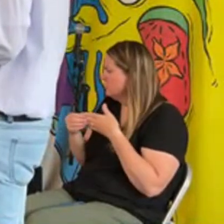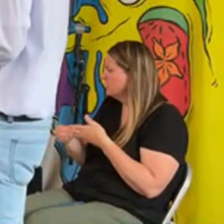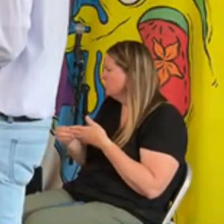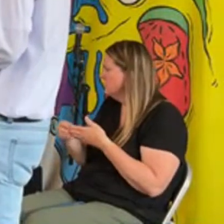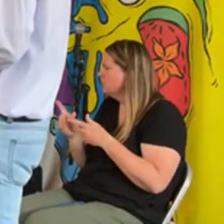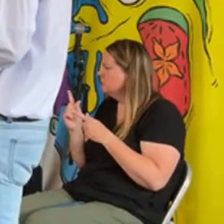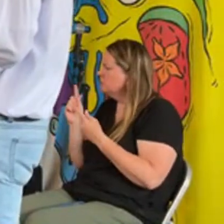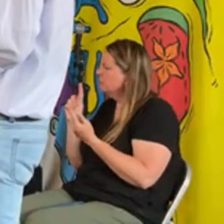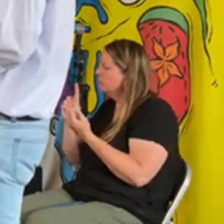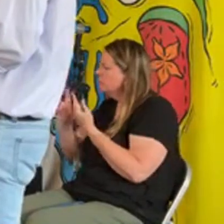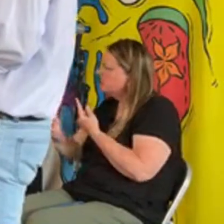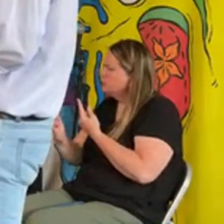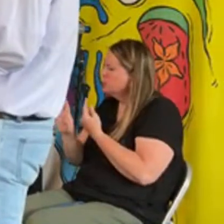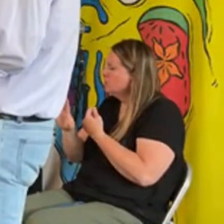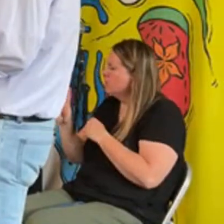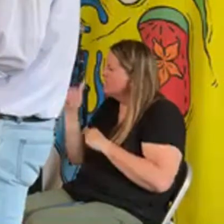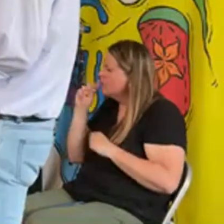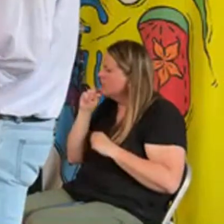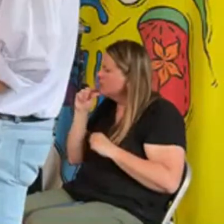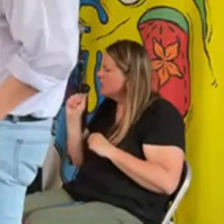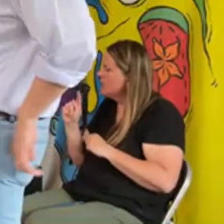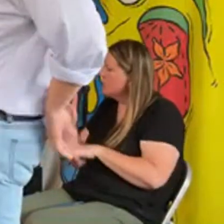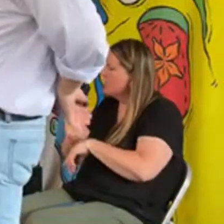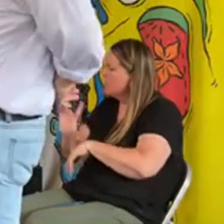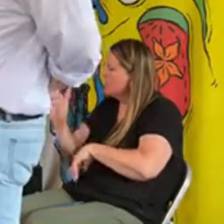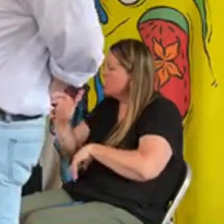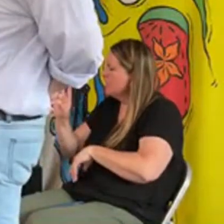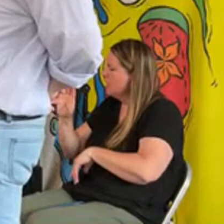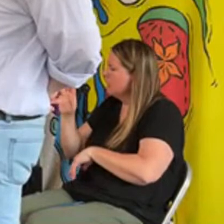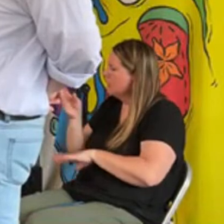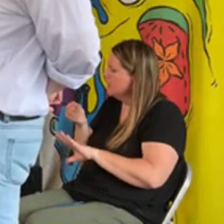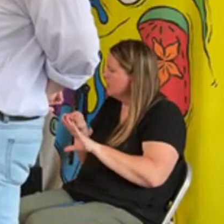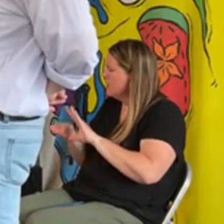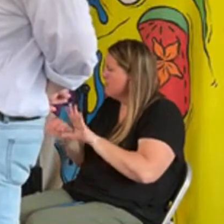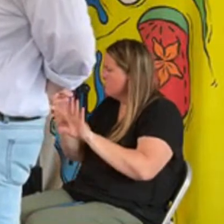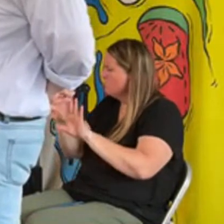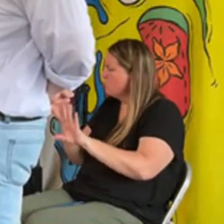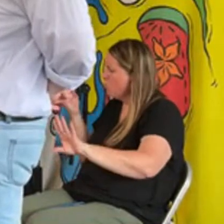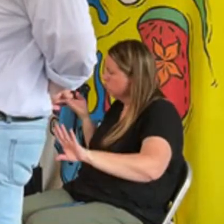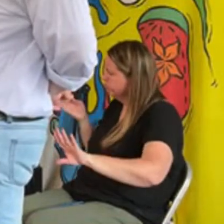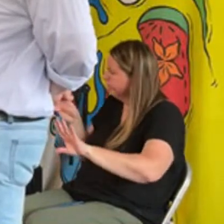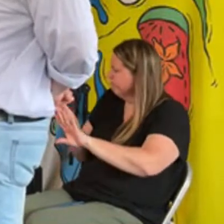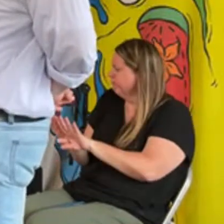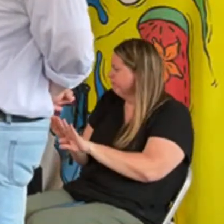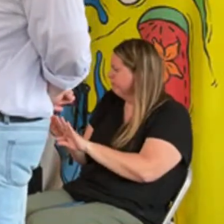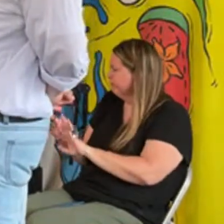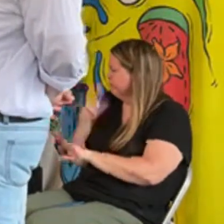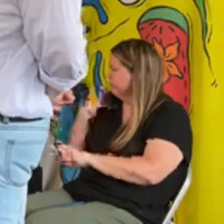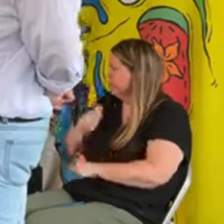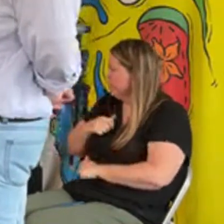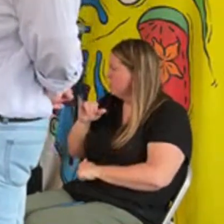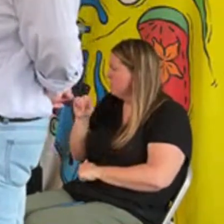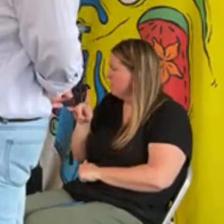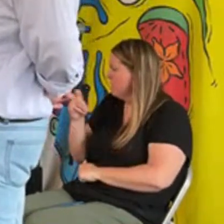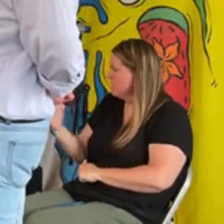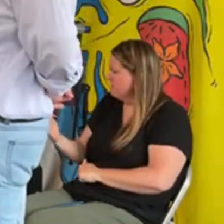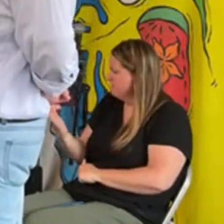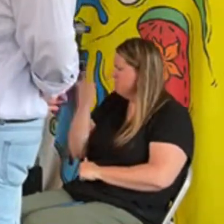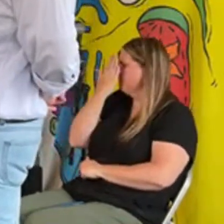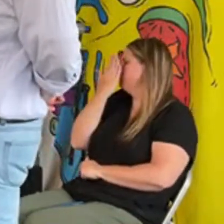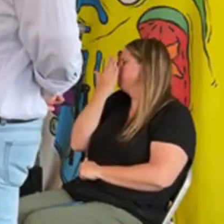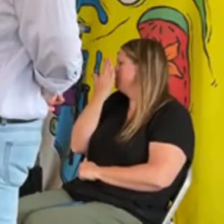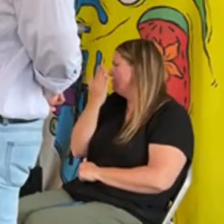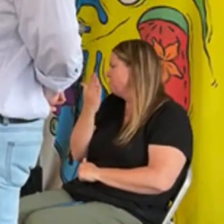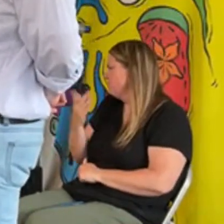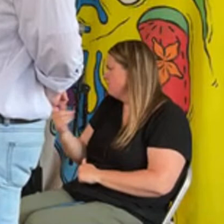pointing to their ears. At 8, the bakery door is shut and soldiers Ivana face, so he's the best